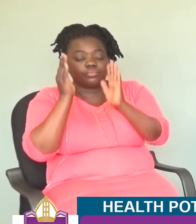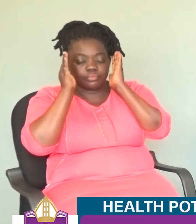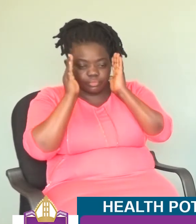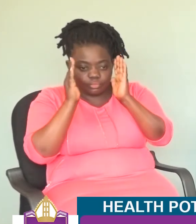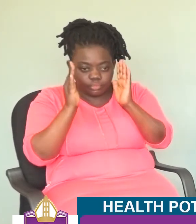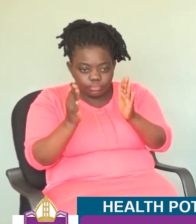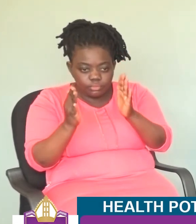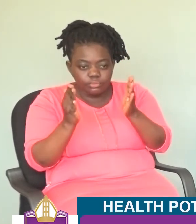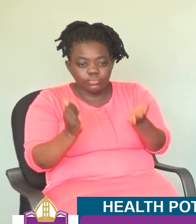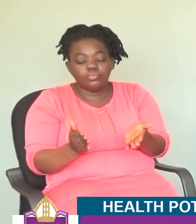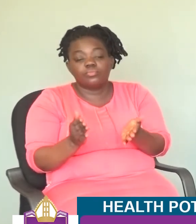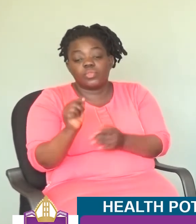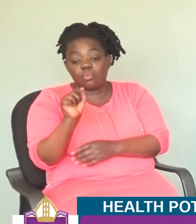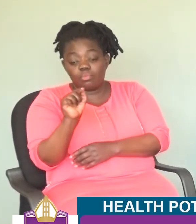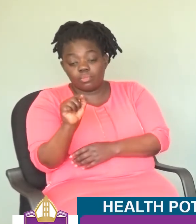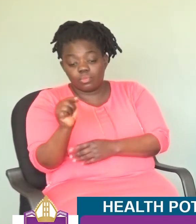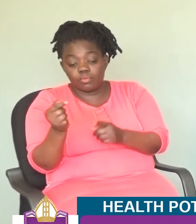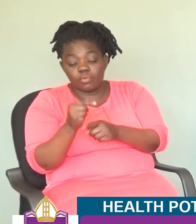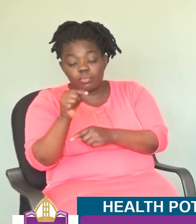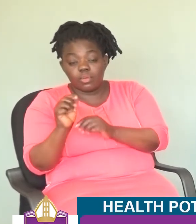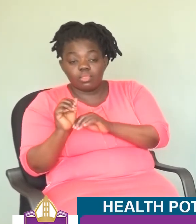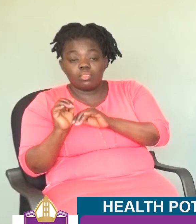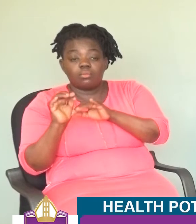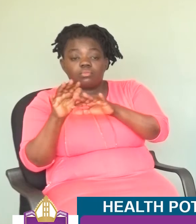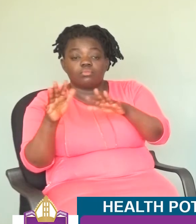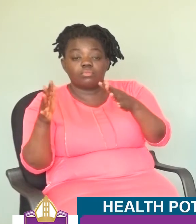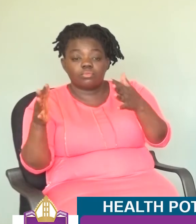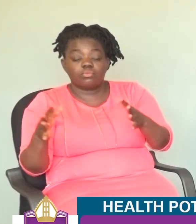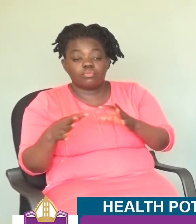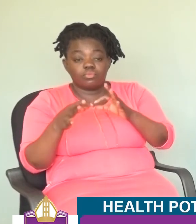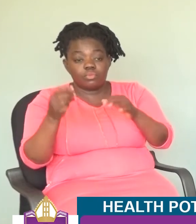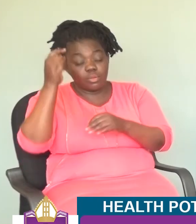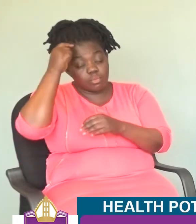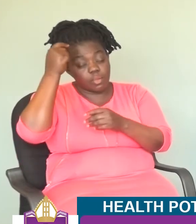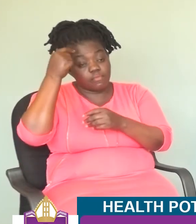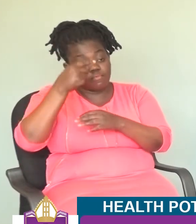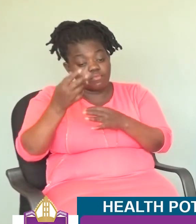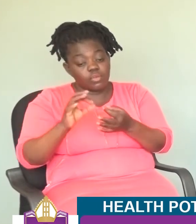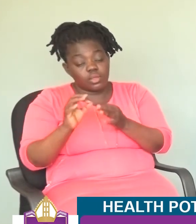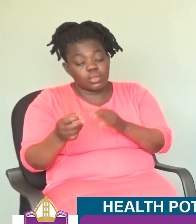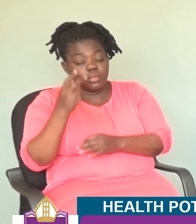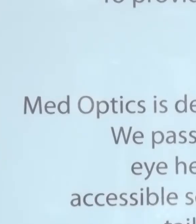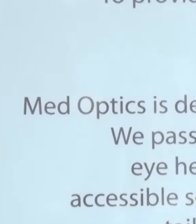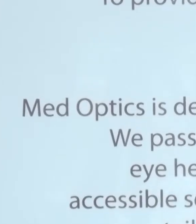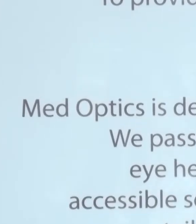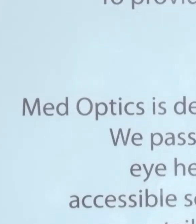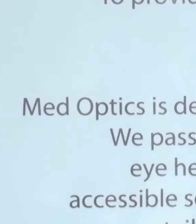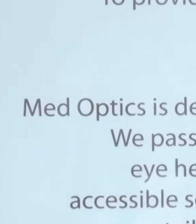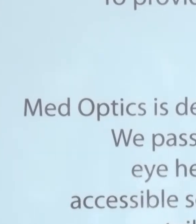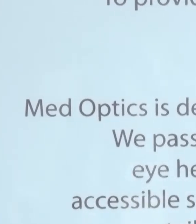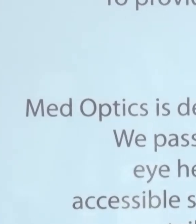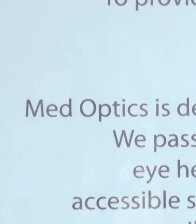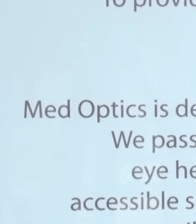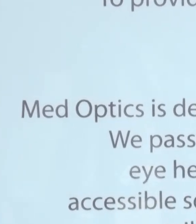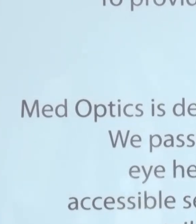that particular point. From that point, isn't it transmitted through the wires into the brain for interpretation for you to be able to see. So the